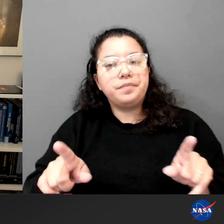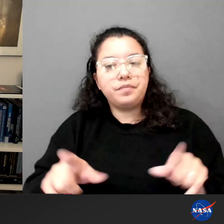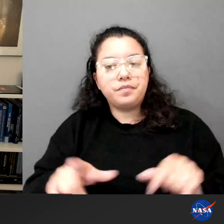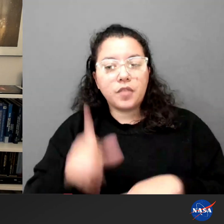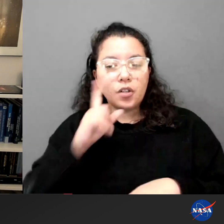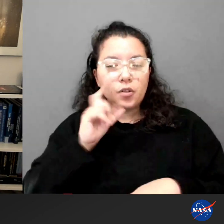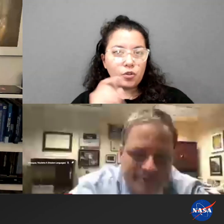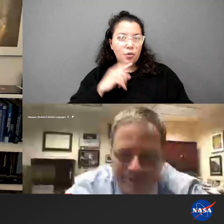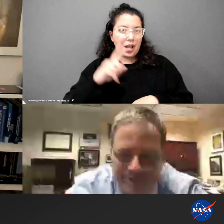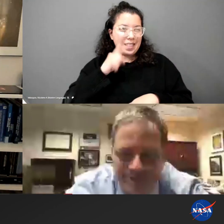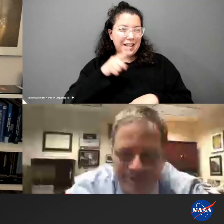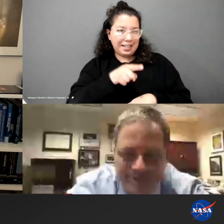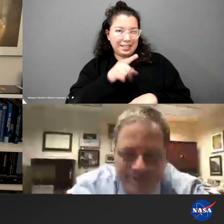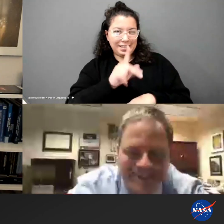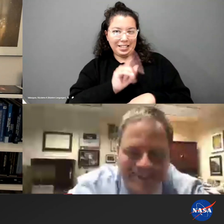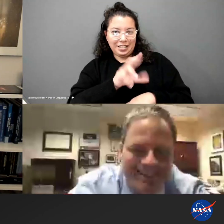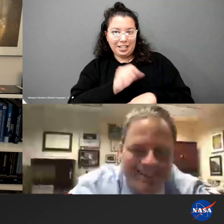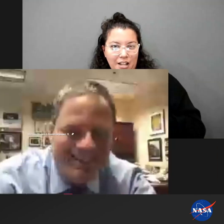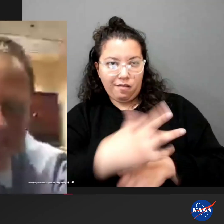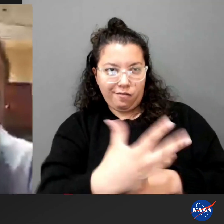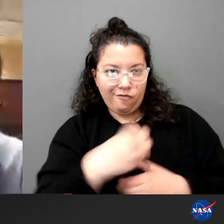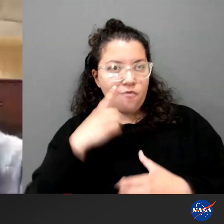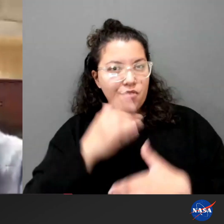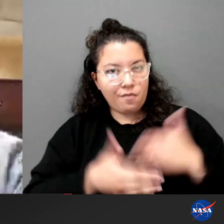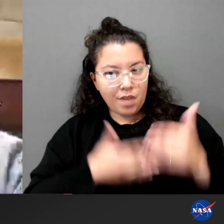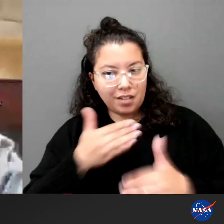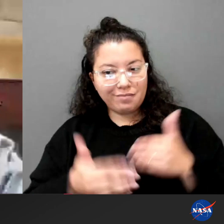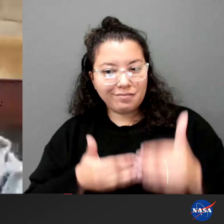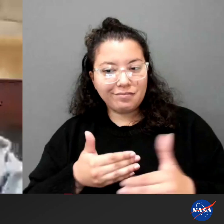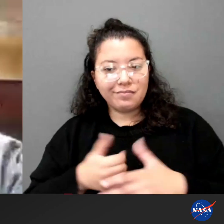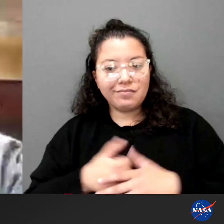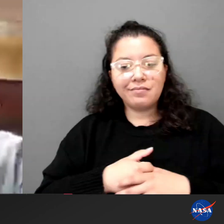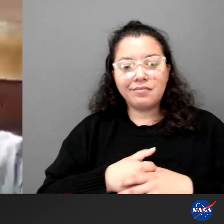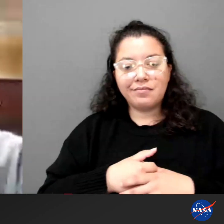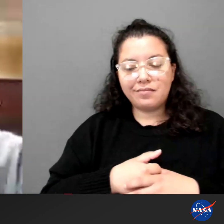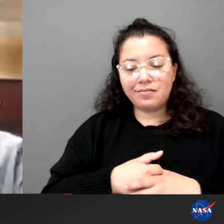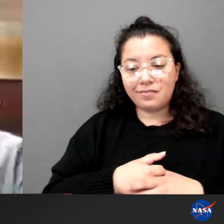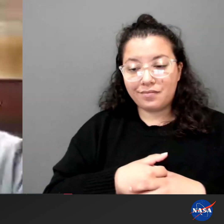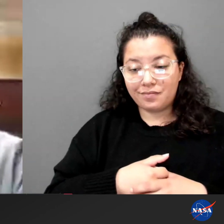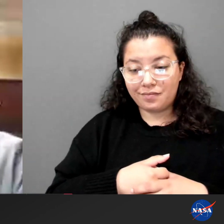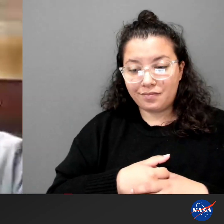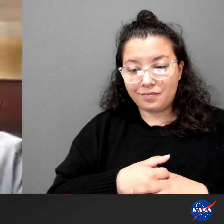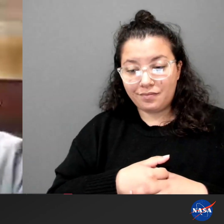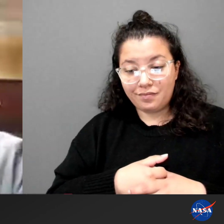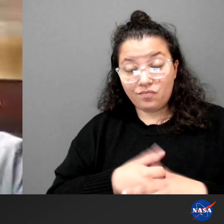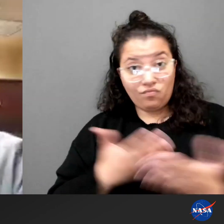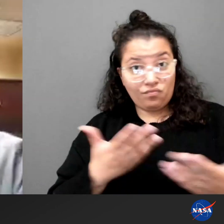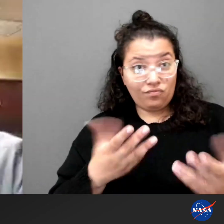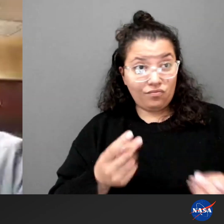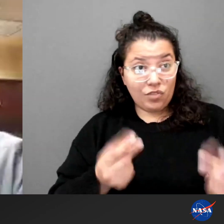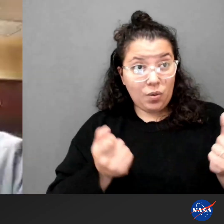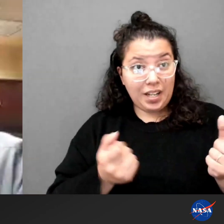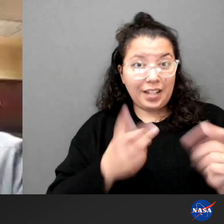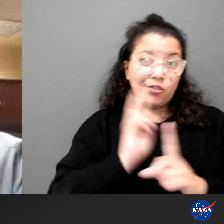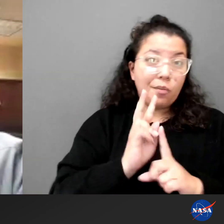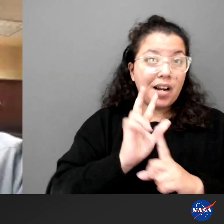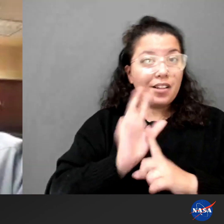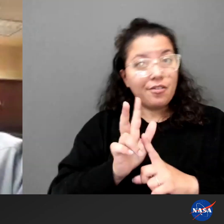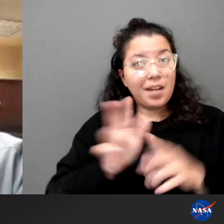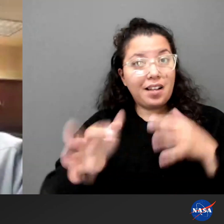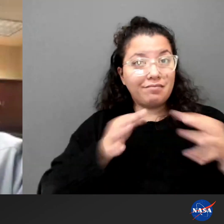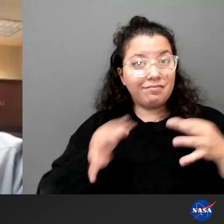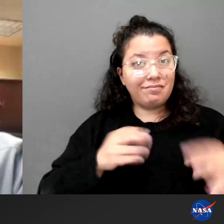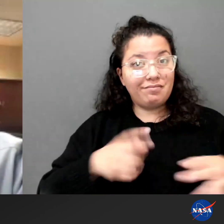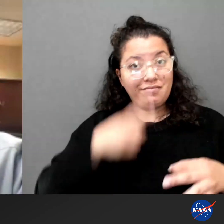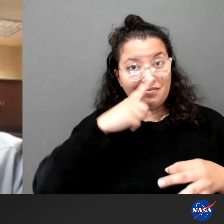deeply involved with this process. So how about a quick 2-3 minute explanation of what's going